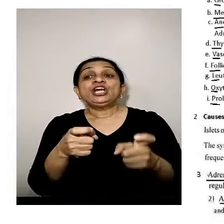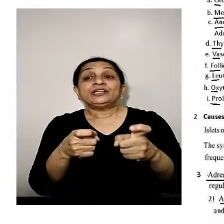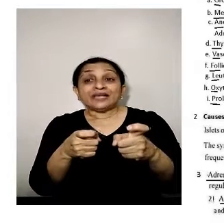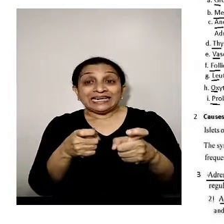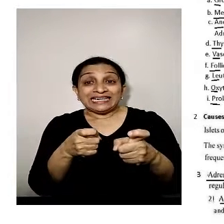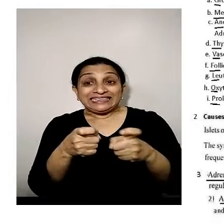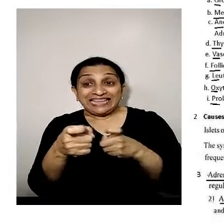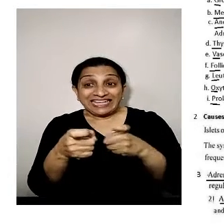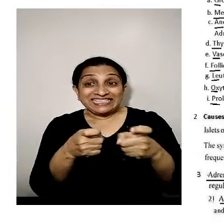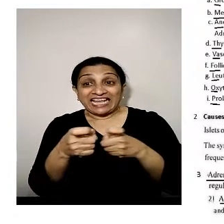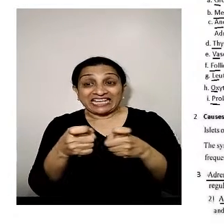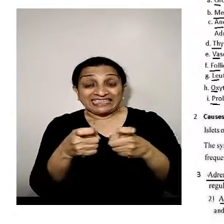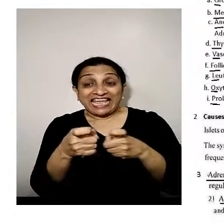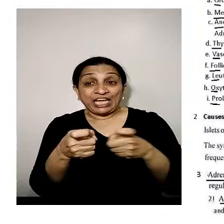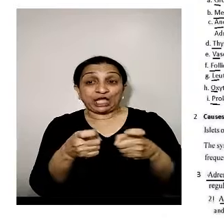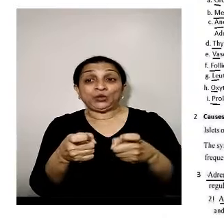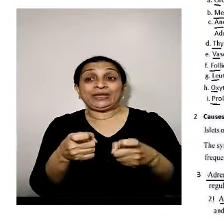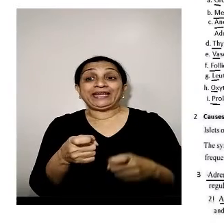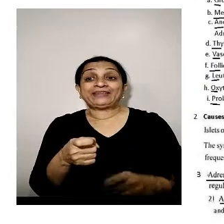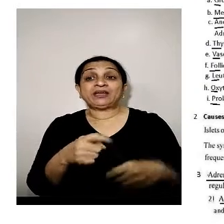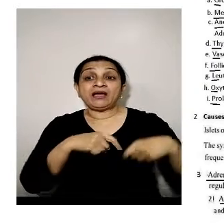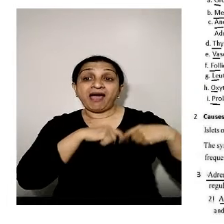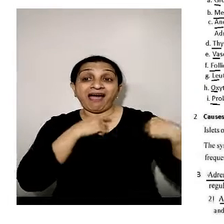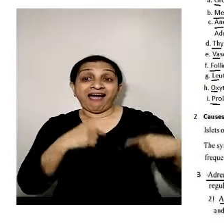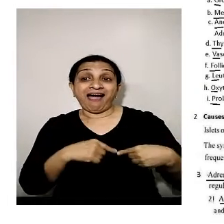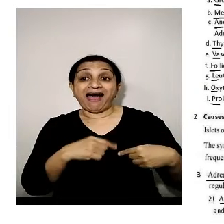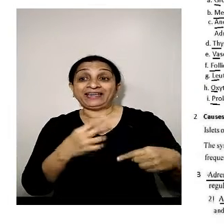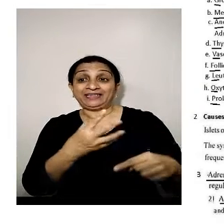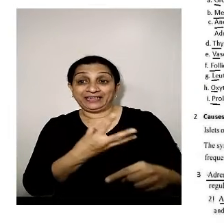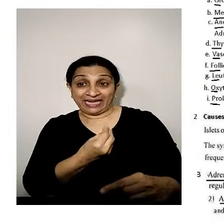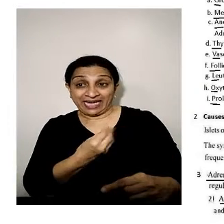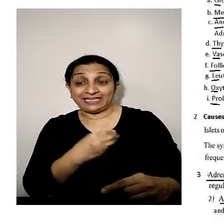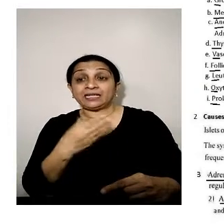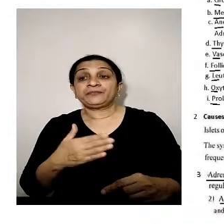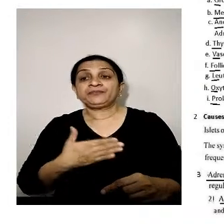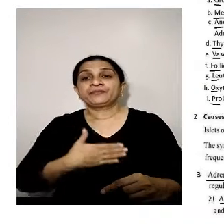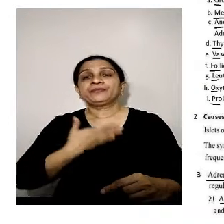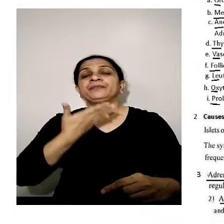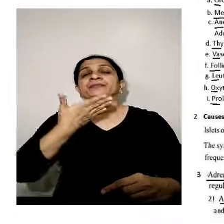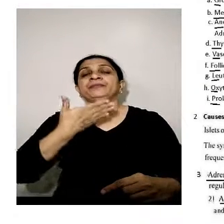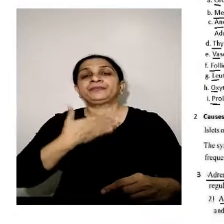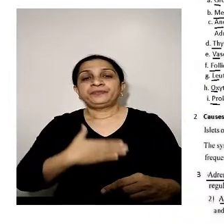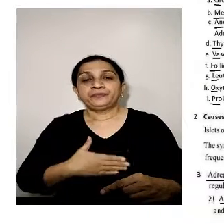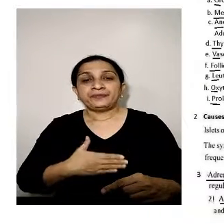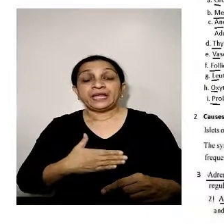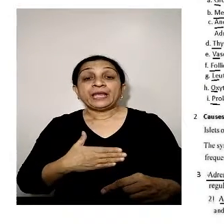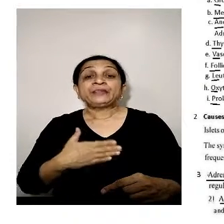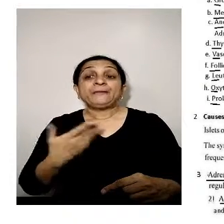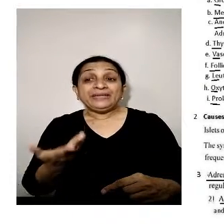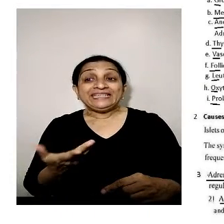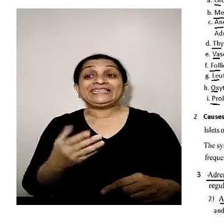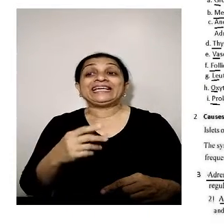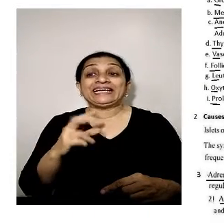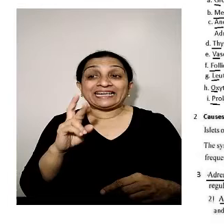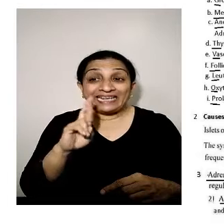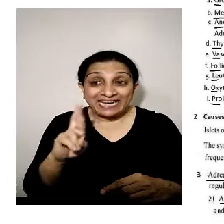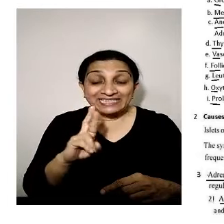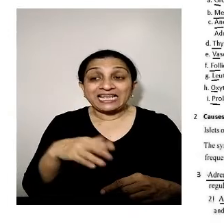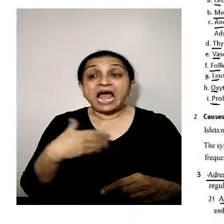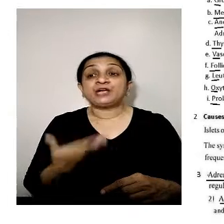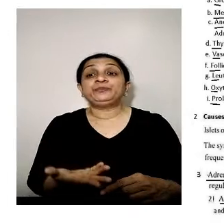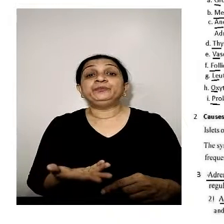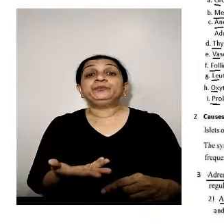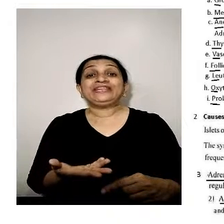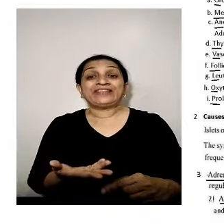and they regulate the heart rate, the beating